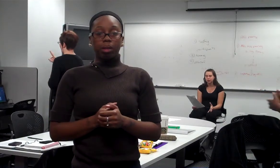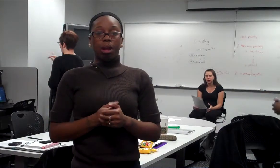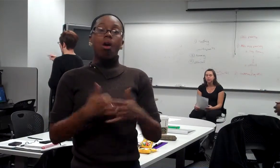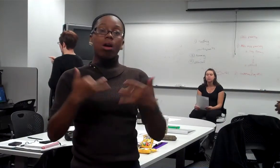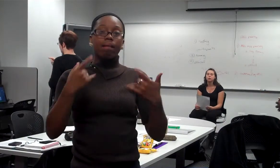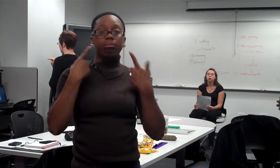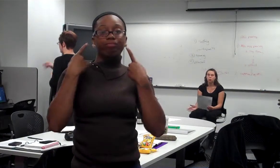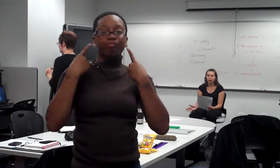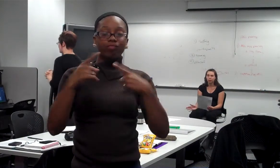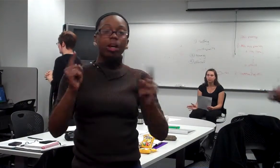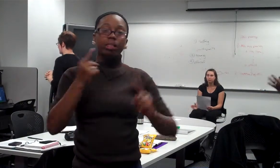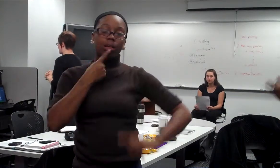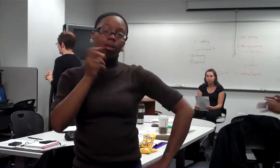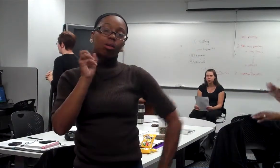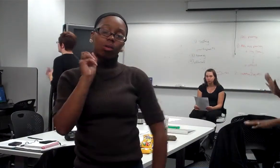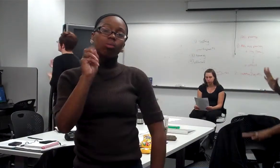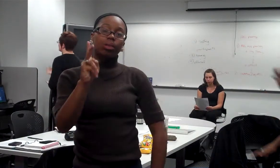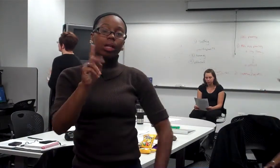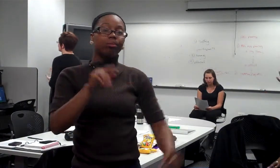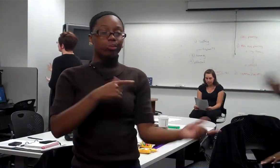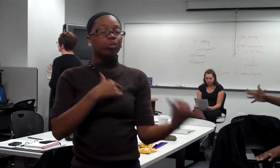decided, okay, let's go canoeing.